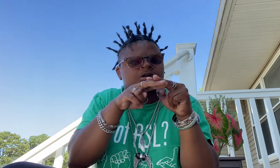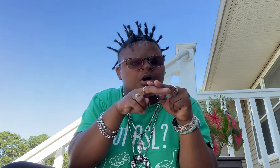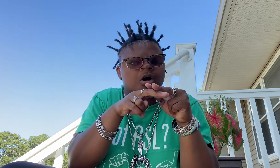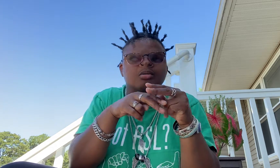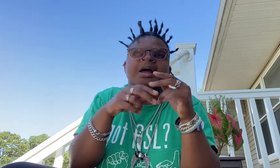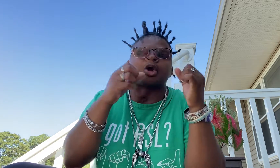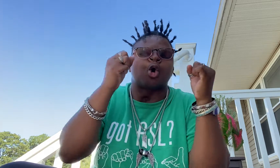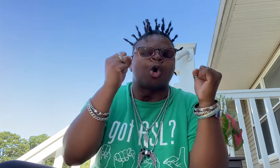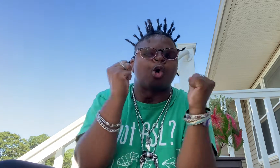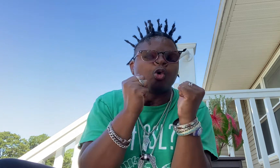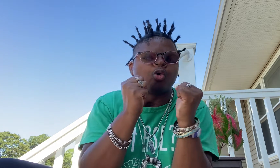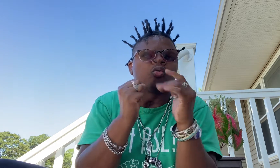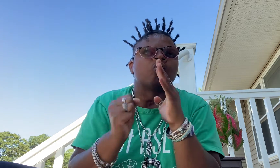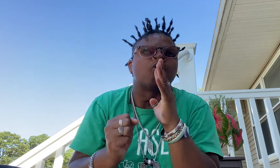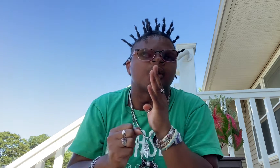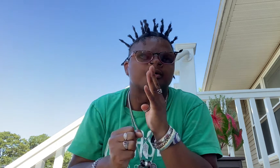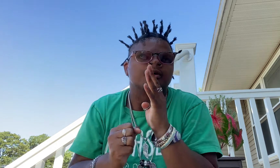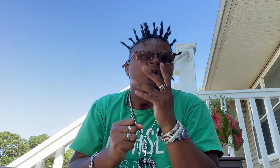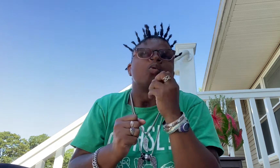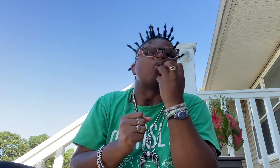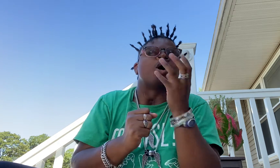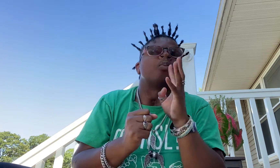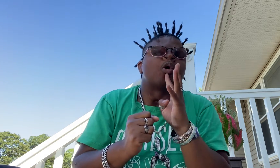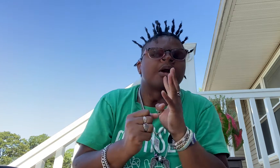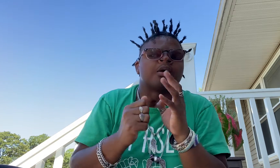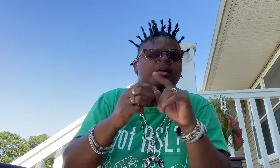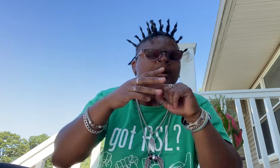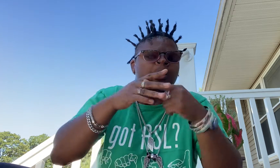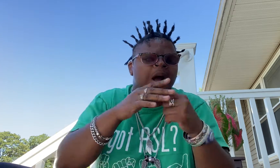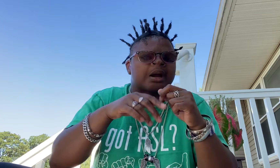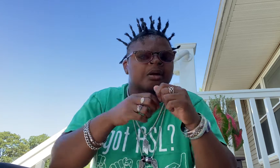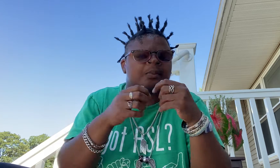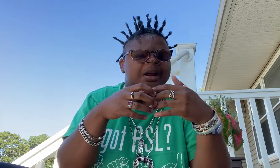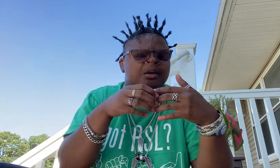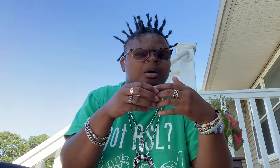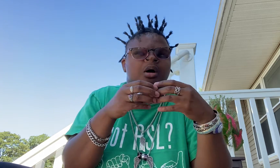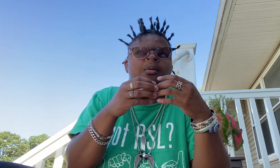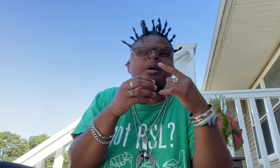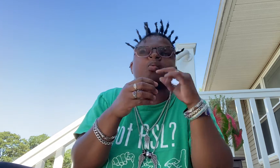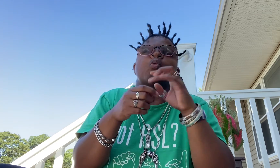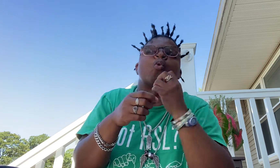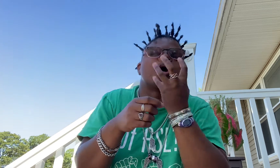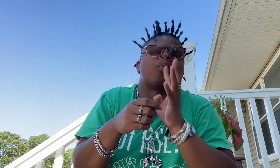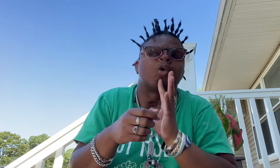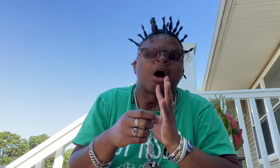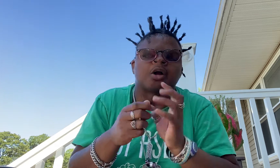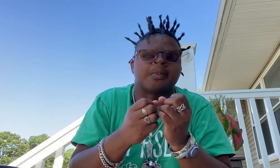salt and cold water. Warm water to lock it to make it, because warm water makes